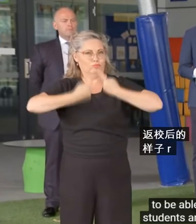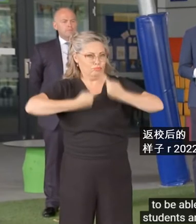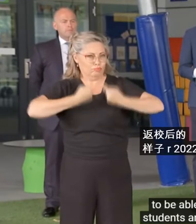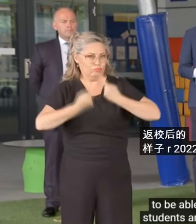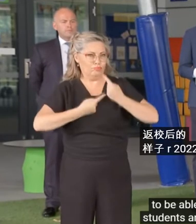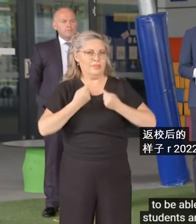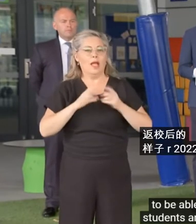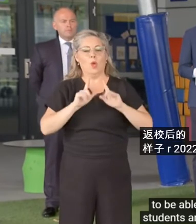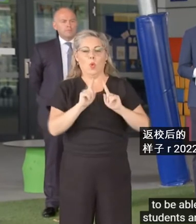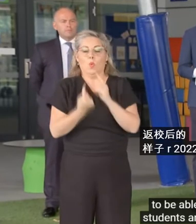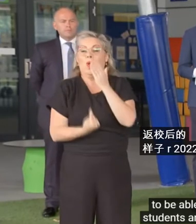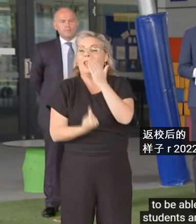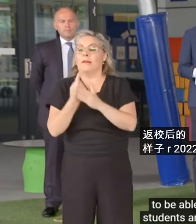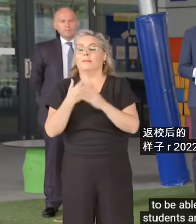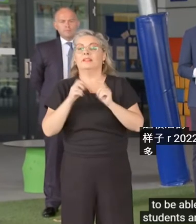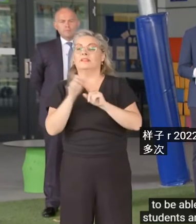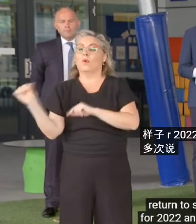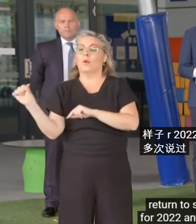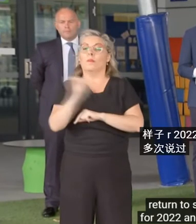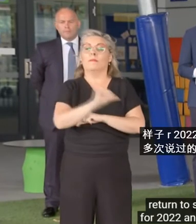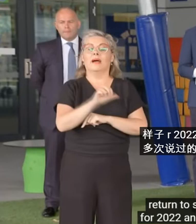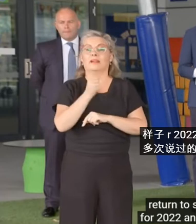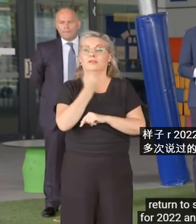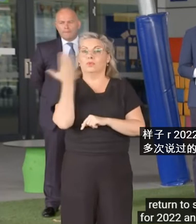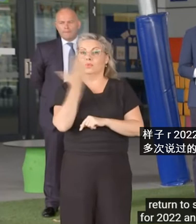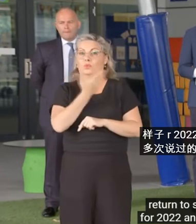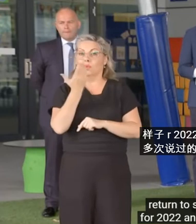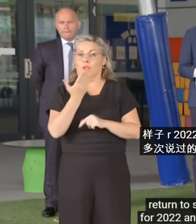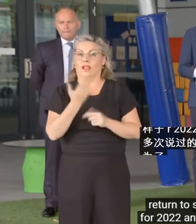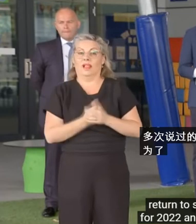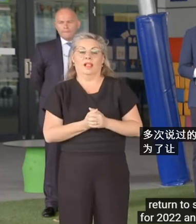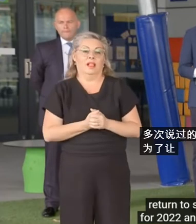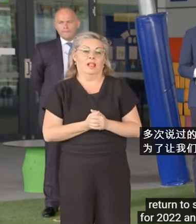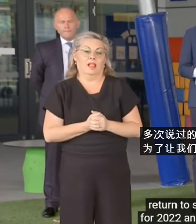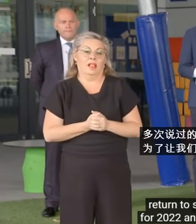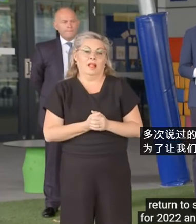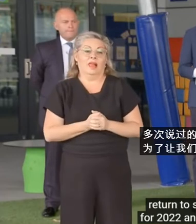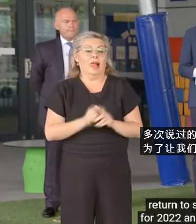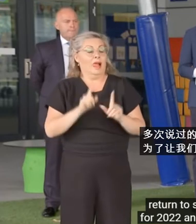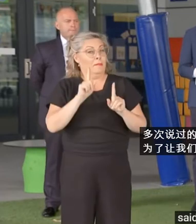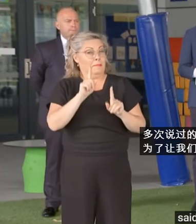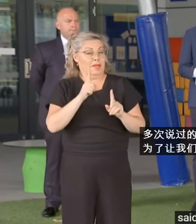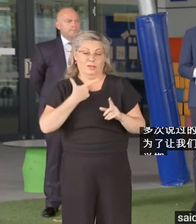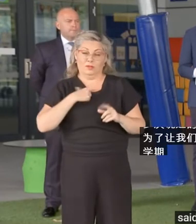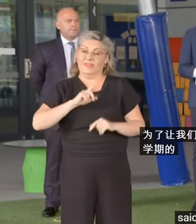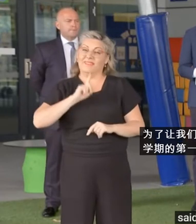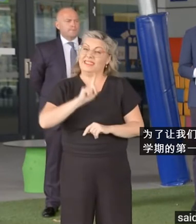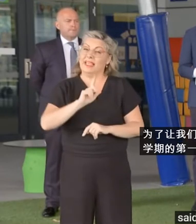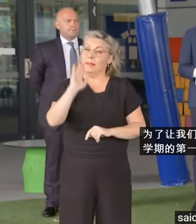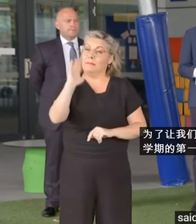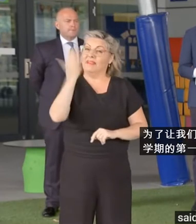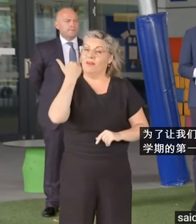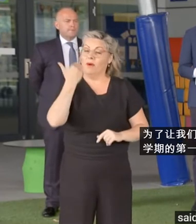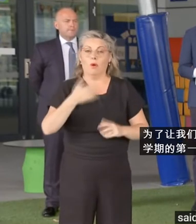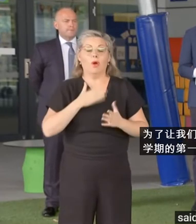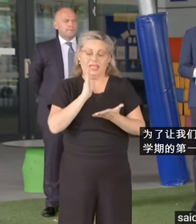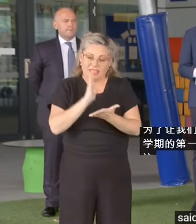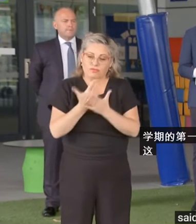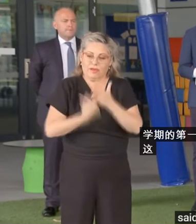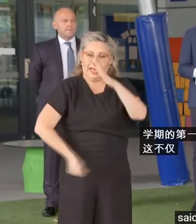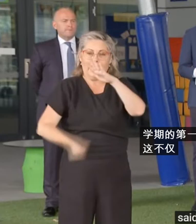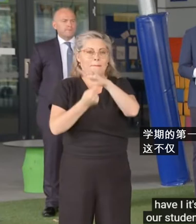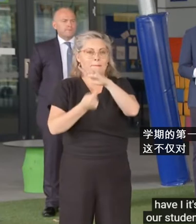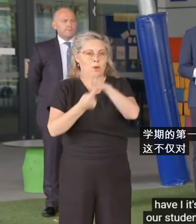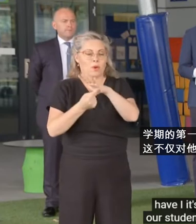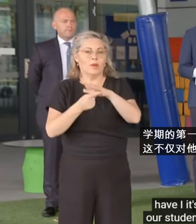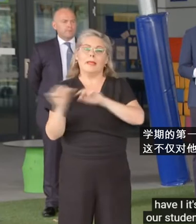for 2022. And as the Premier has said many times, as have I, it's all about getting our students back on day one, term one, because we know how important